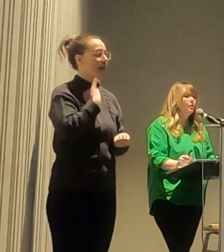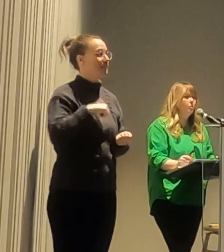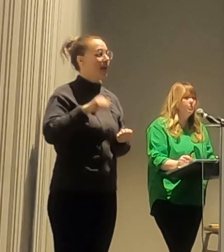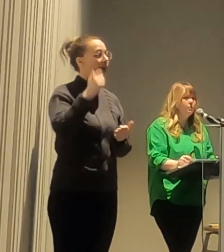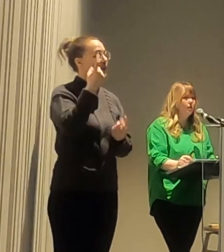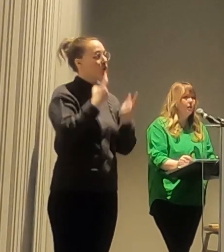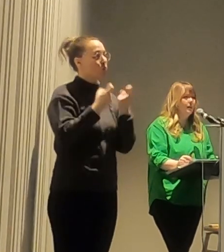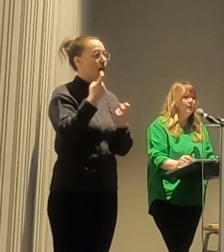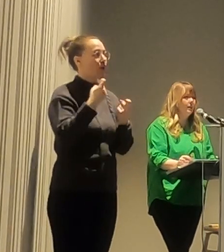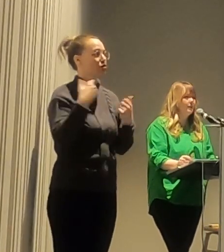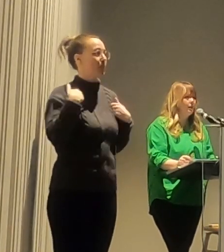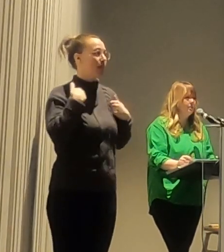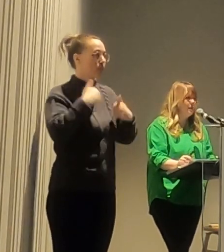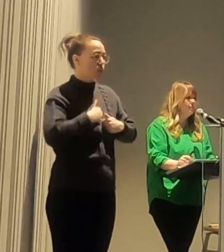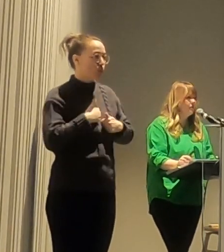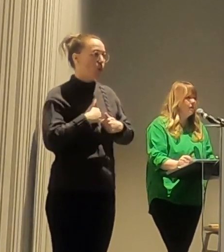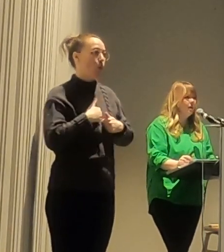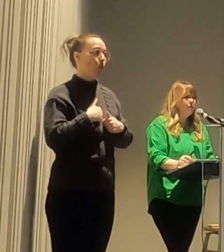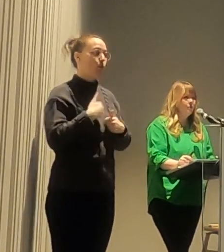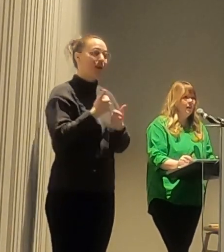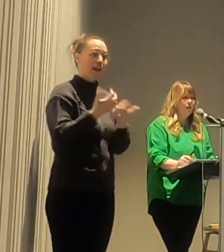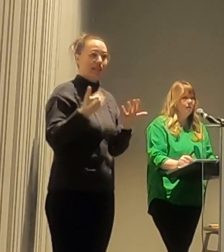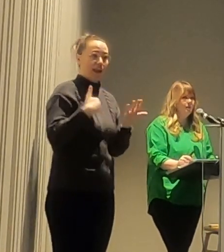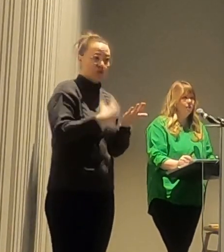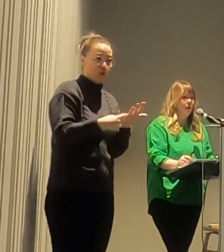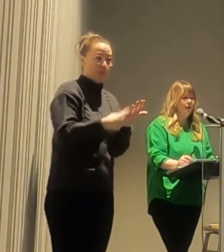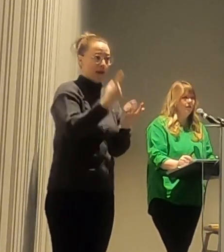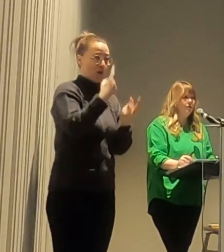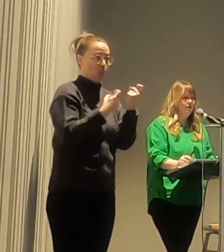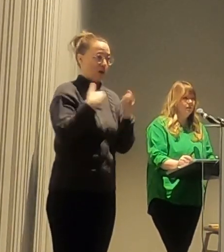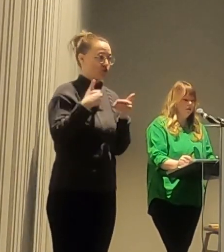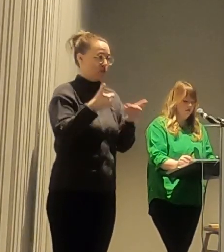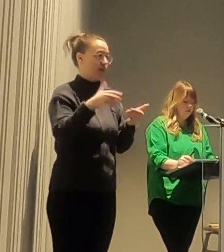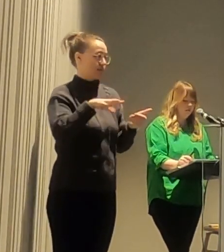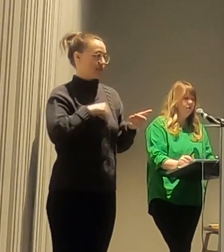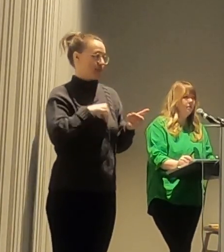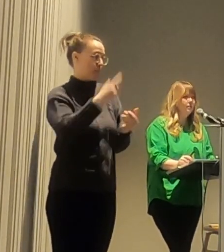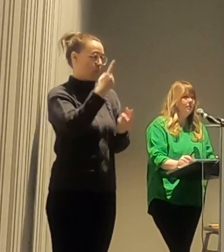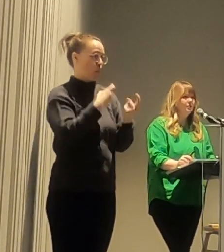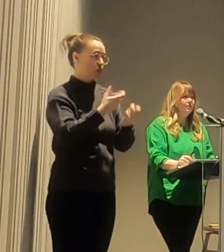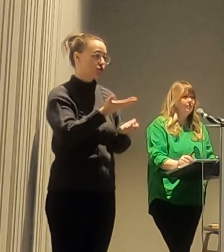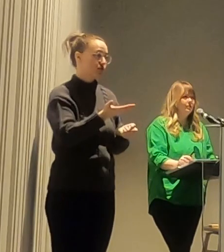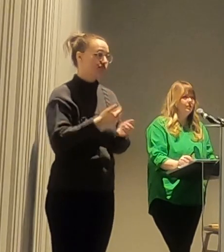about the robes or anything I talked about, we'll take those as well.